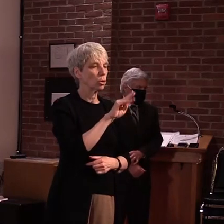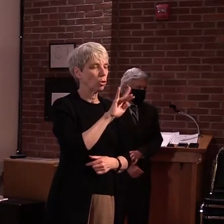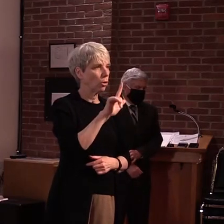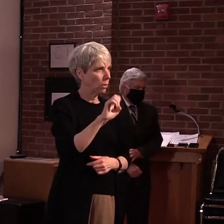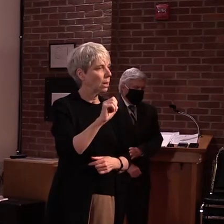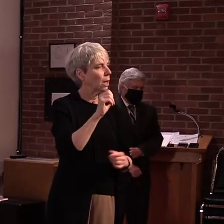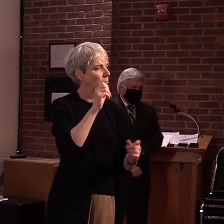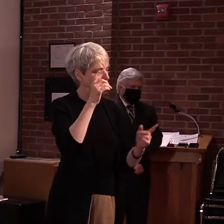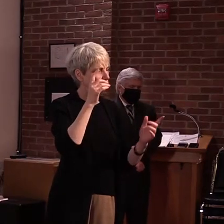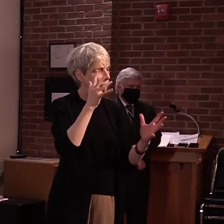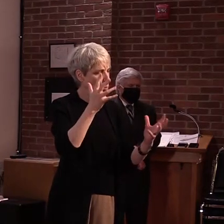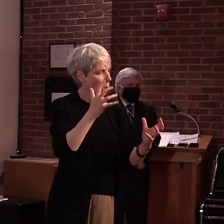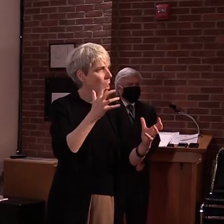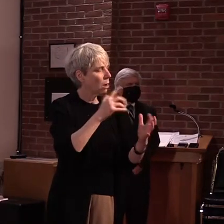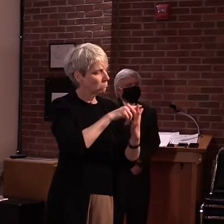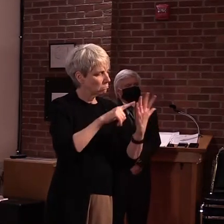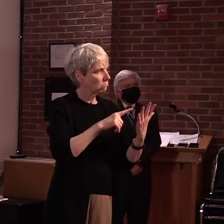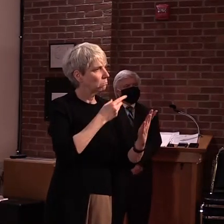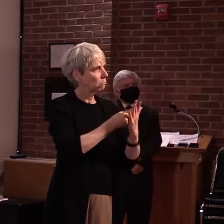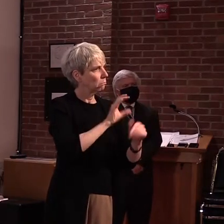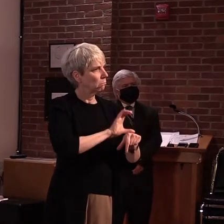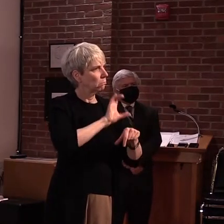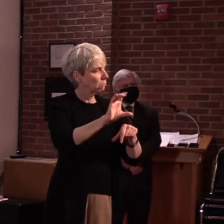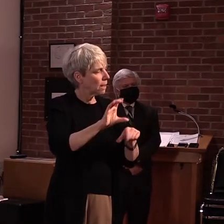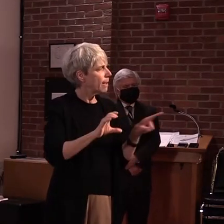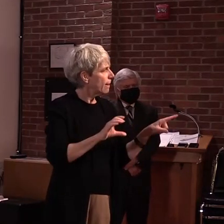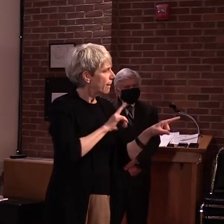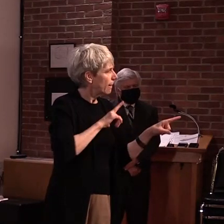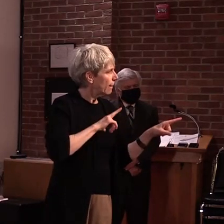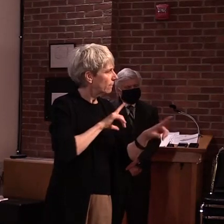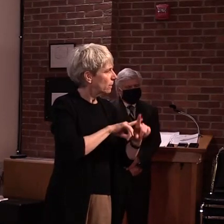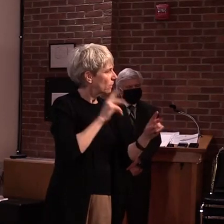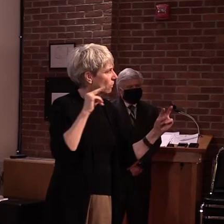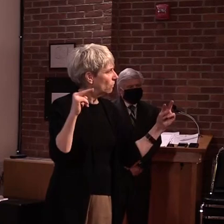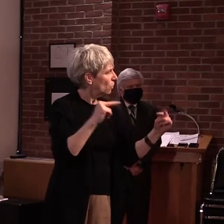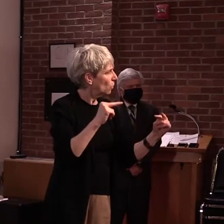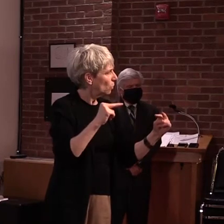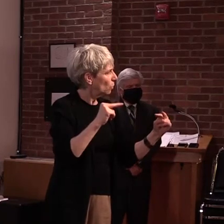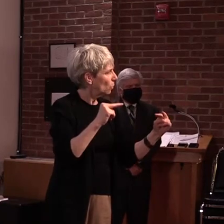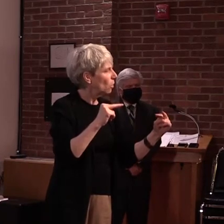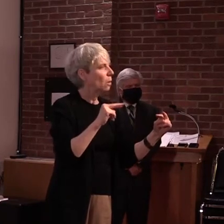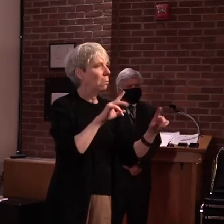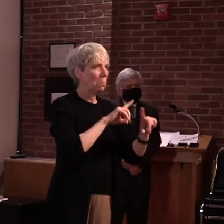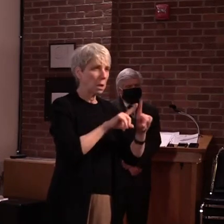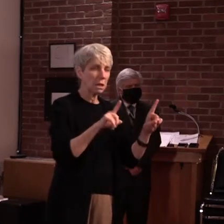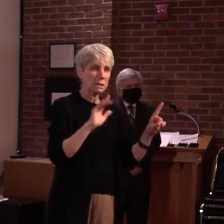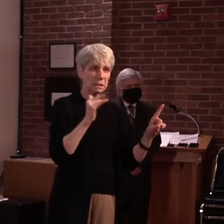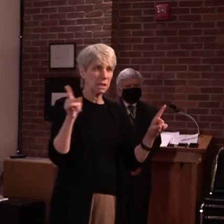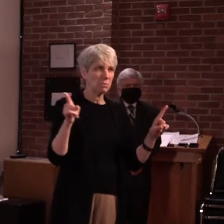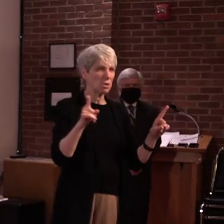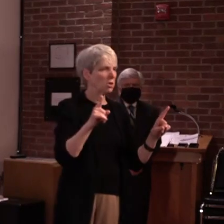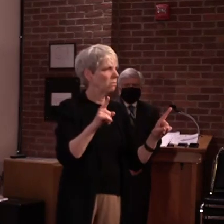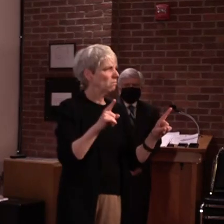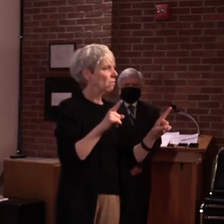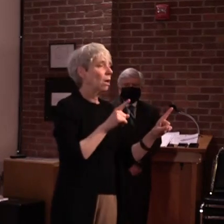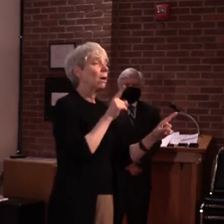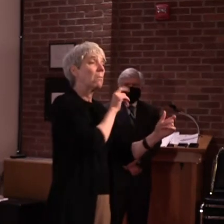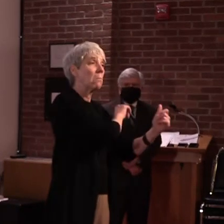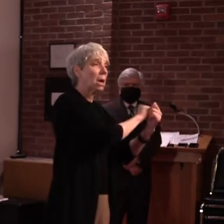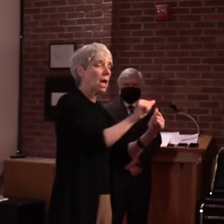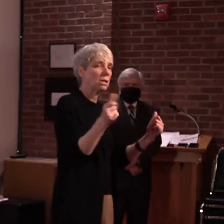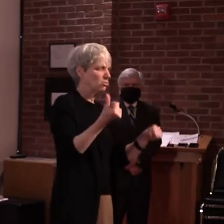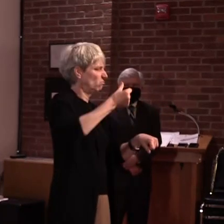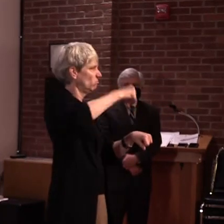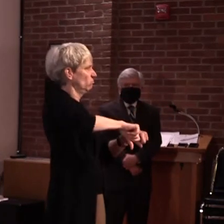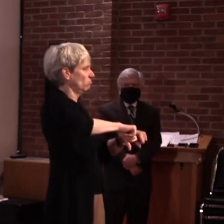clear, it does not sound like you're considering a veto of what they send you at this point. Yeah, no, I mean,